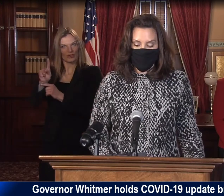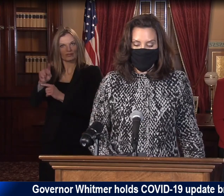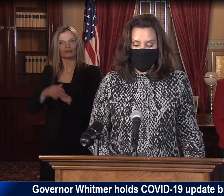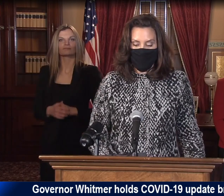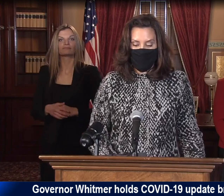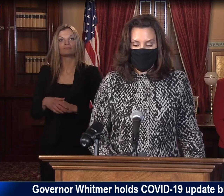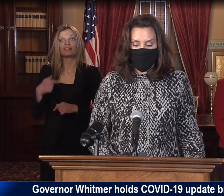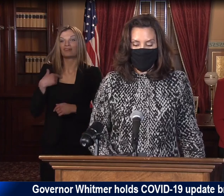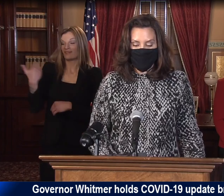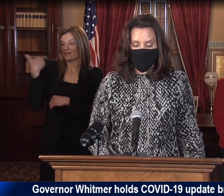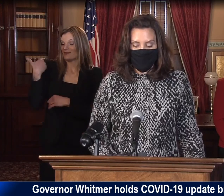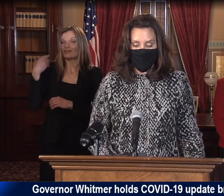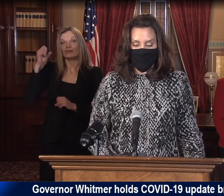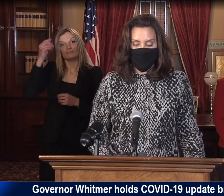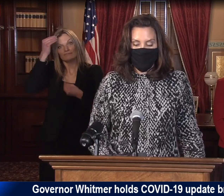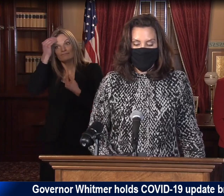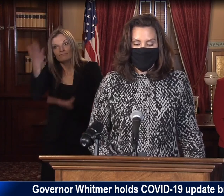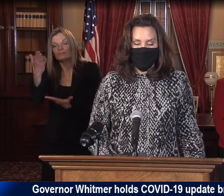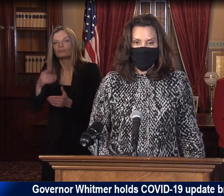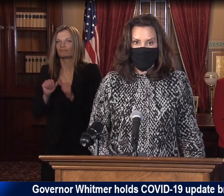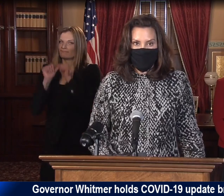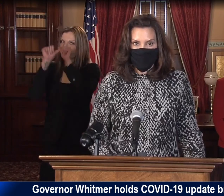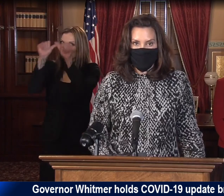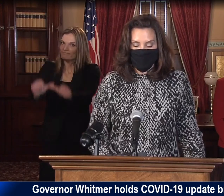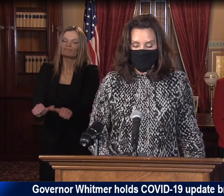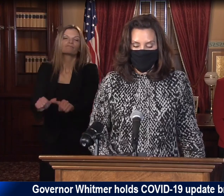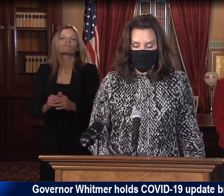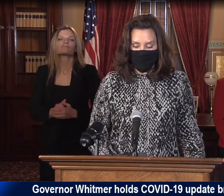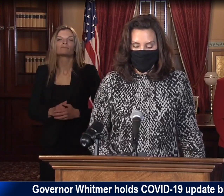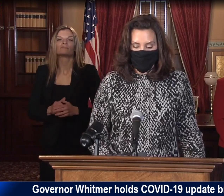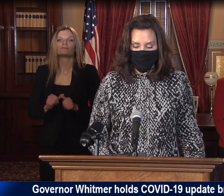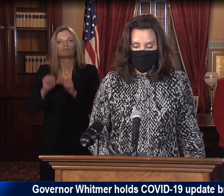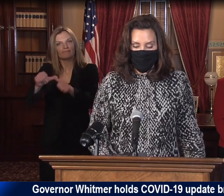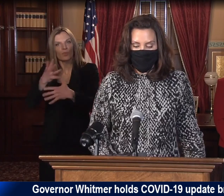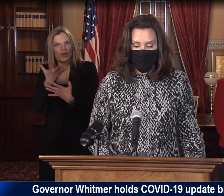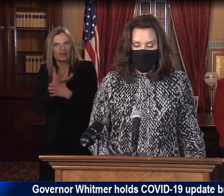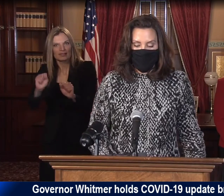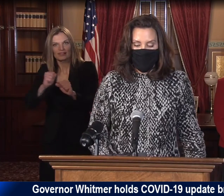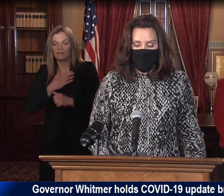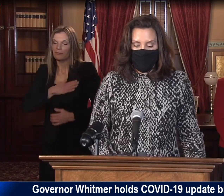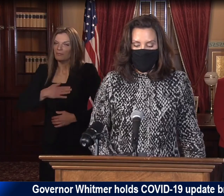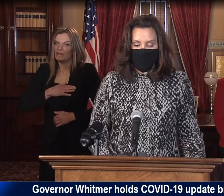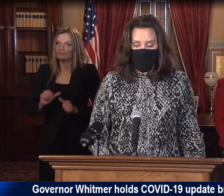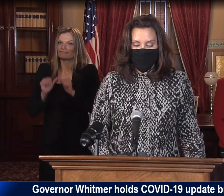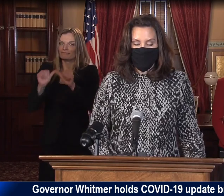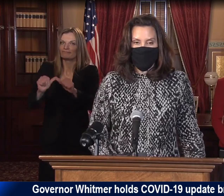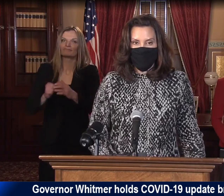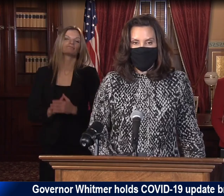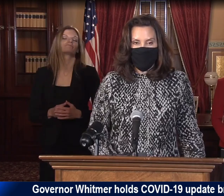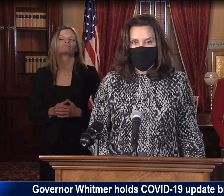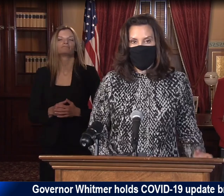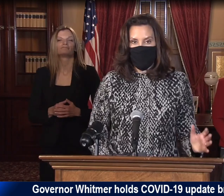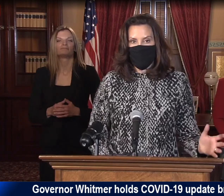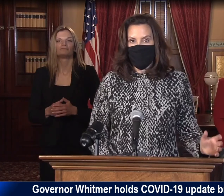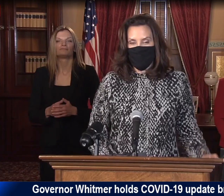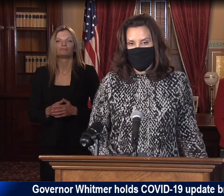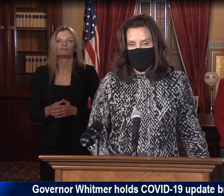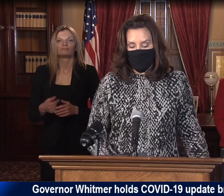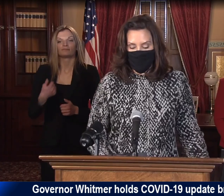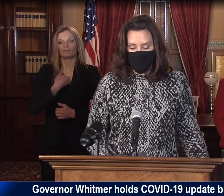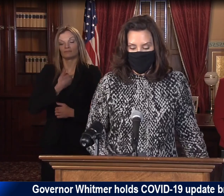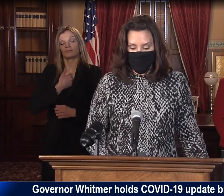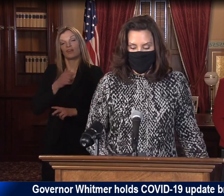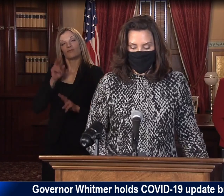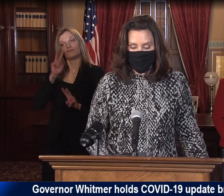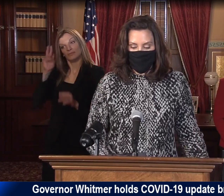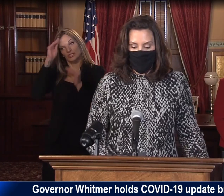their plans and operating safely to the greatest extent possible. I have incredible respect